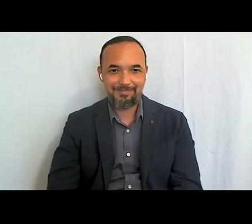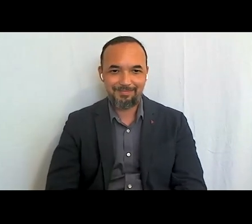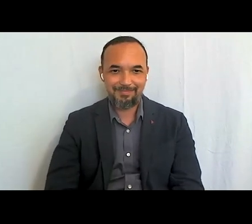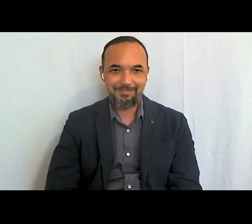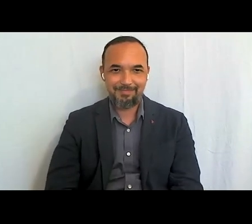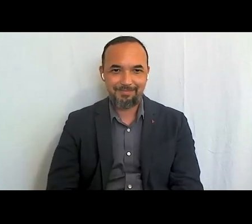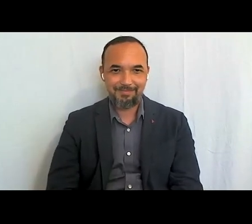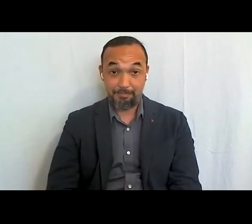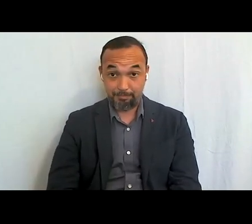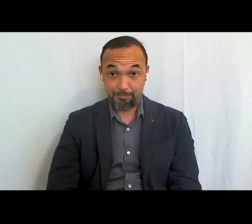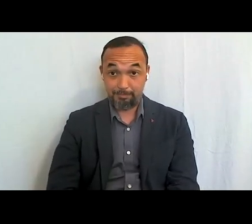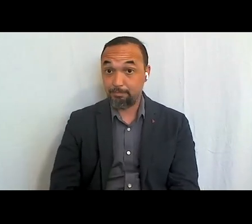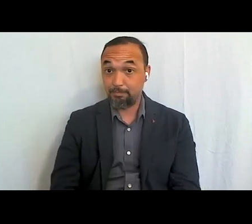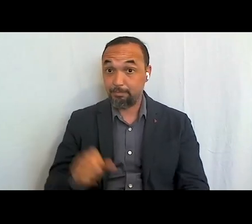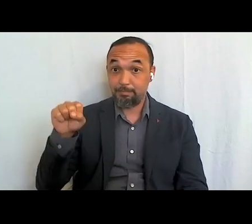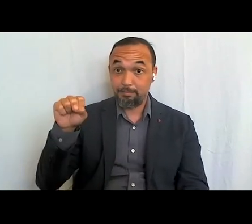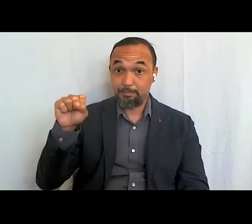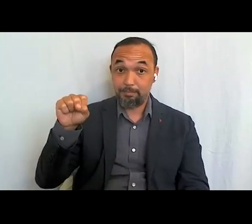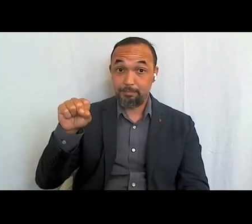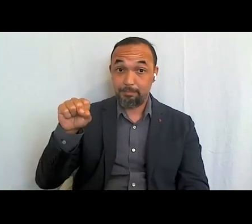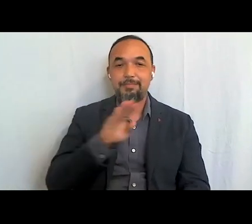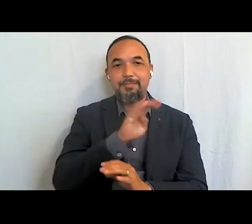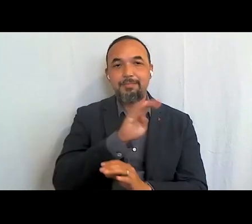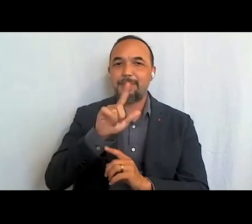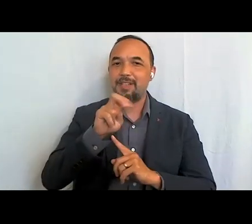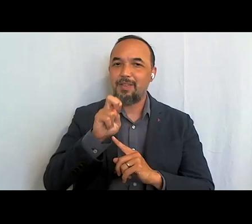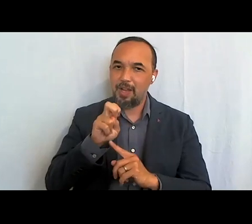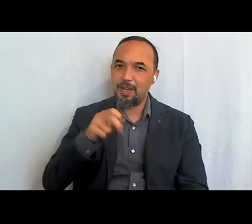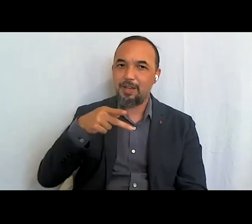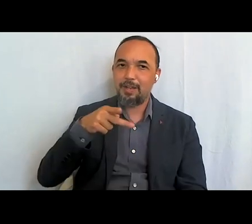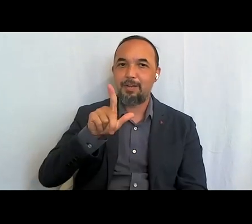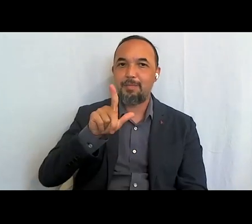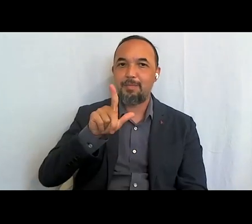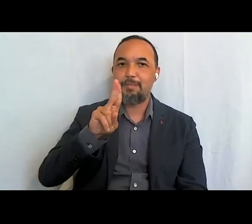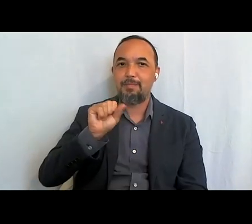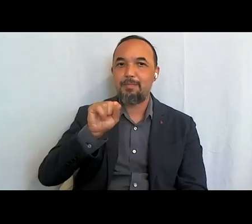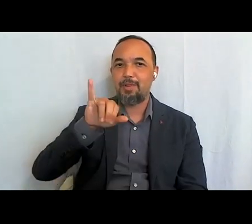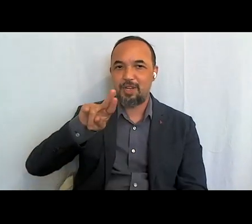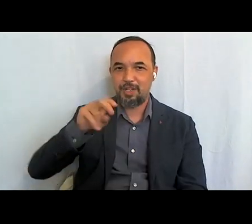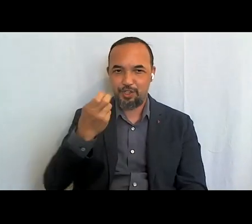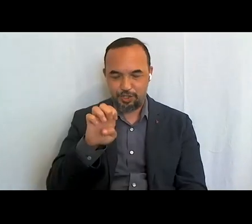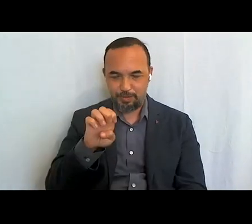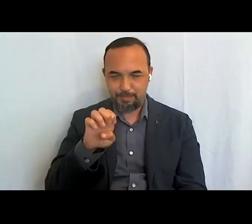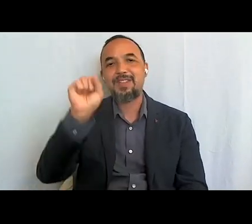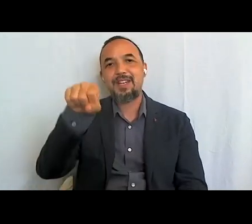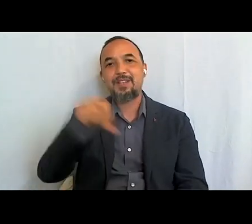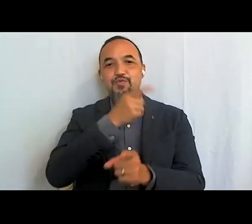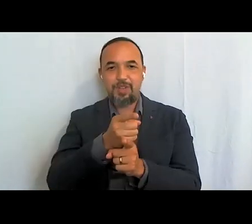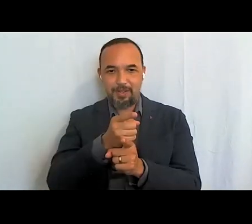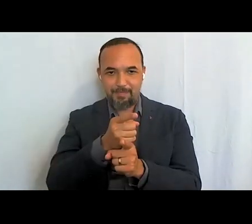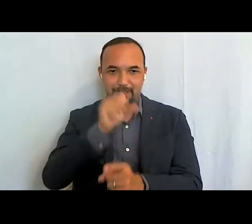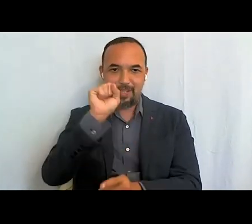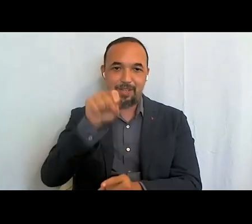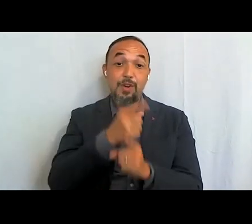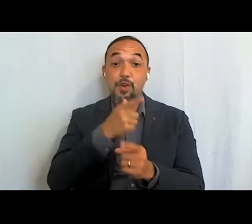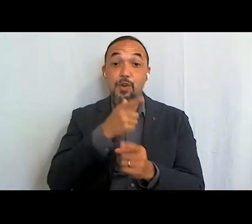Yeah, we got beeline plushie. Correct. You get a beeline emotional support plushie. Thank you. I don't know who got it first, because you're